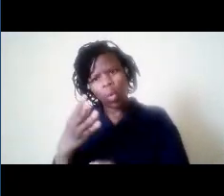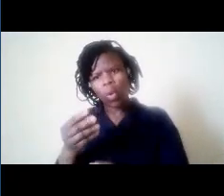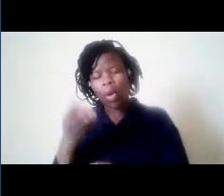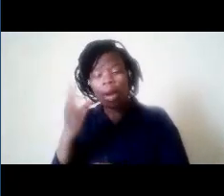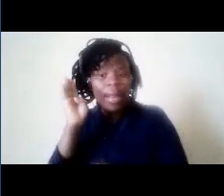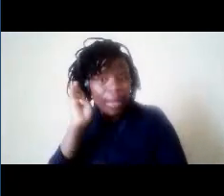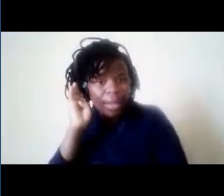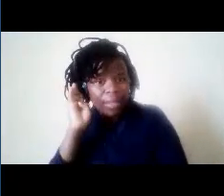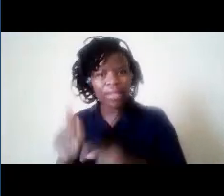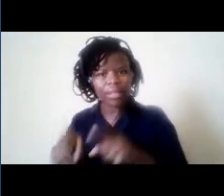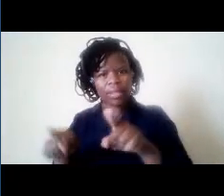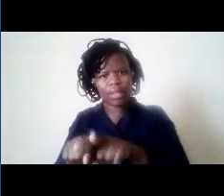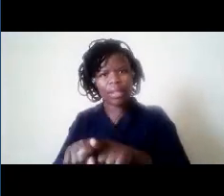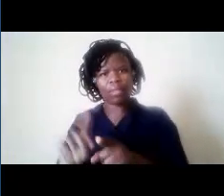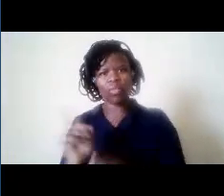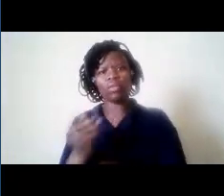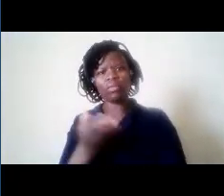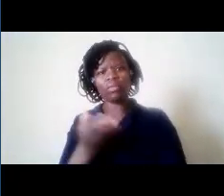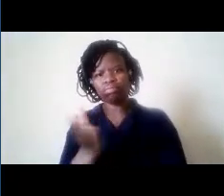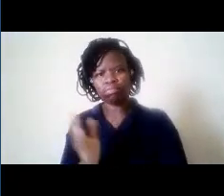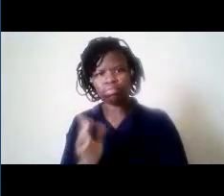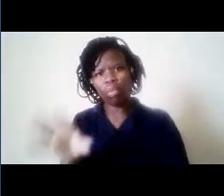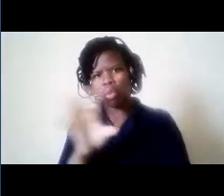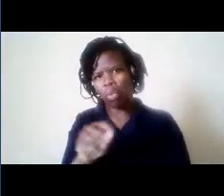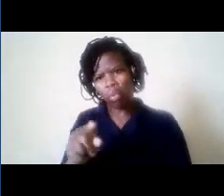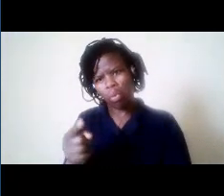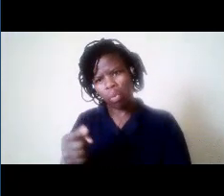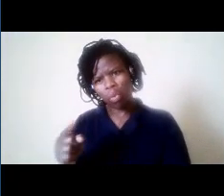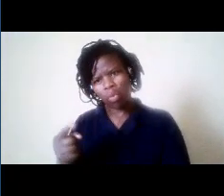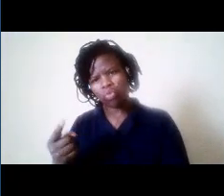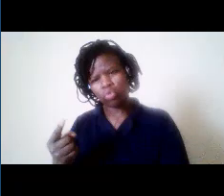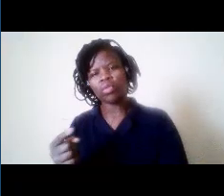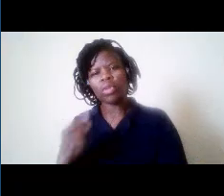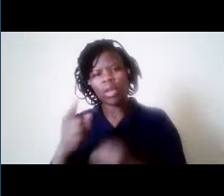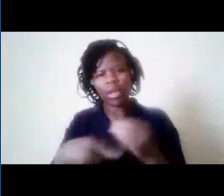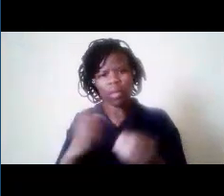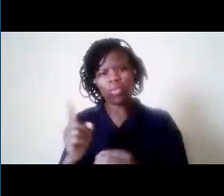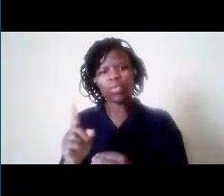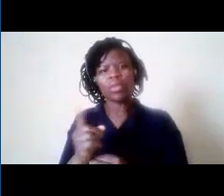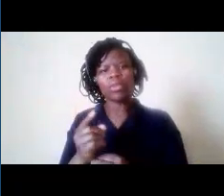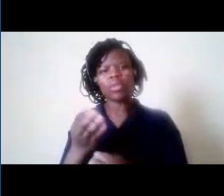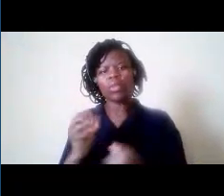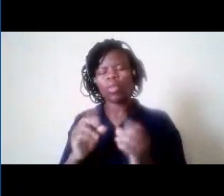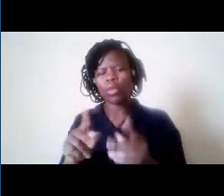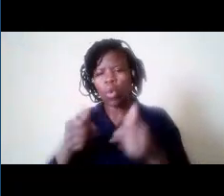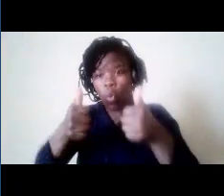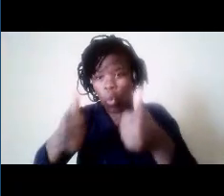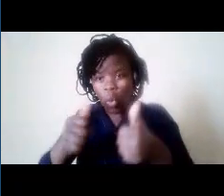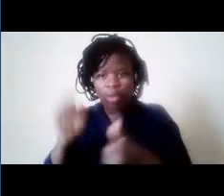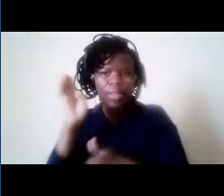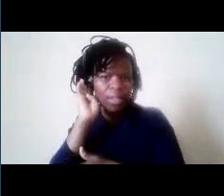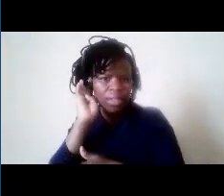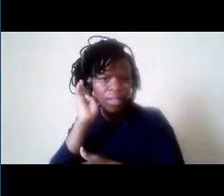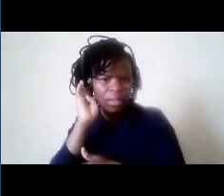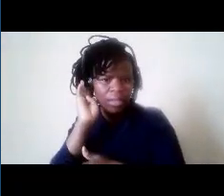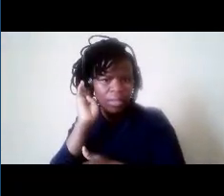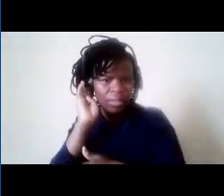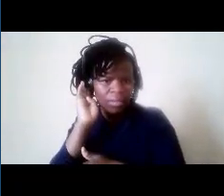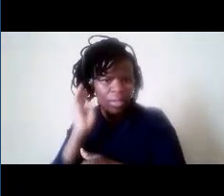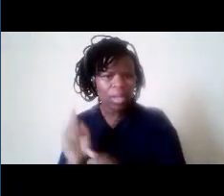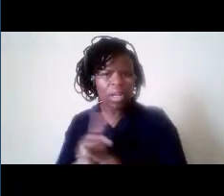Trusting and honest relationships of all sorts are built on good listening. Not on forced solutions, not on sorting things